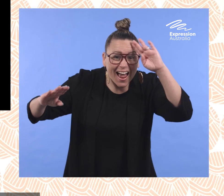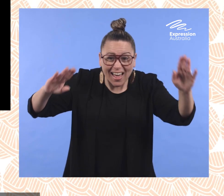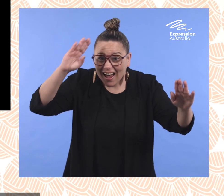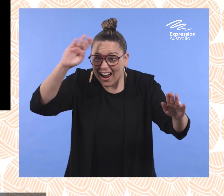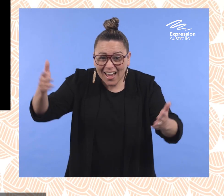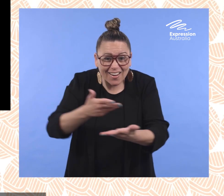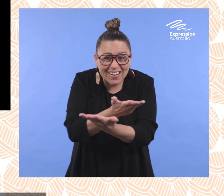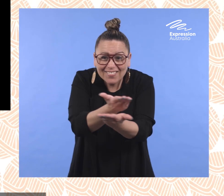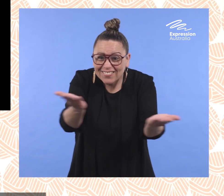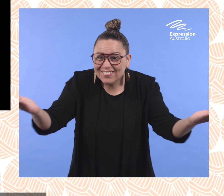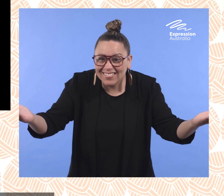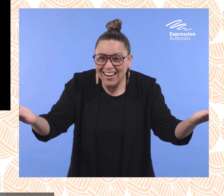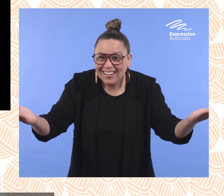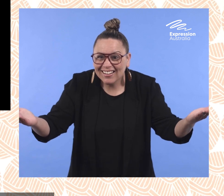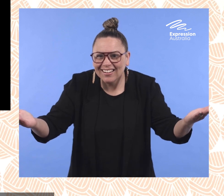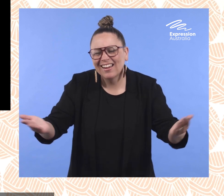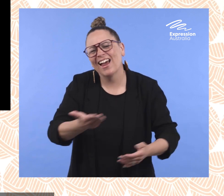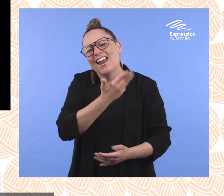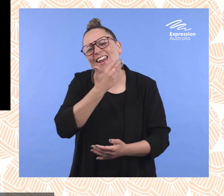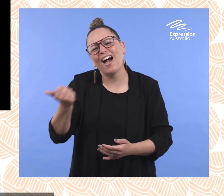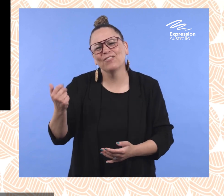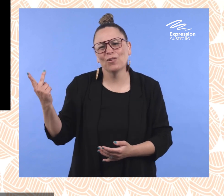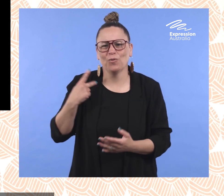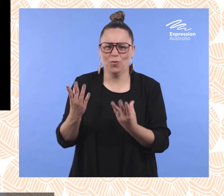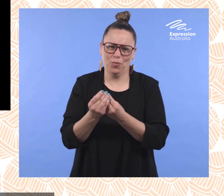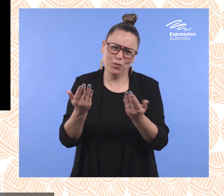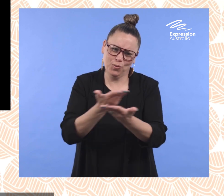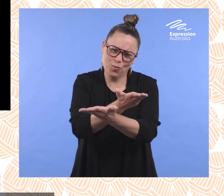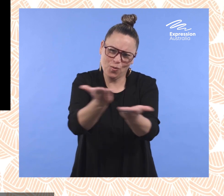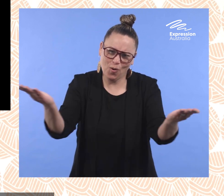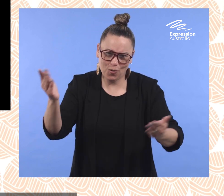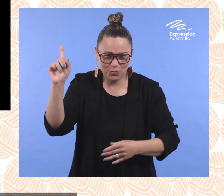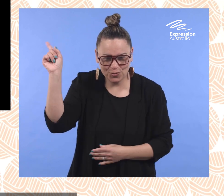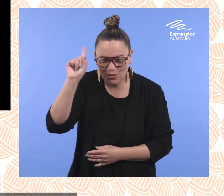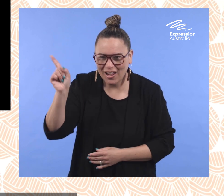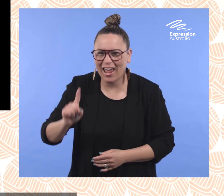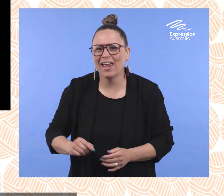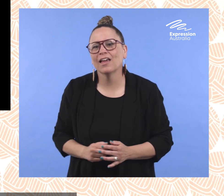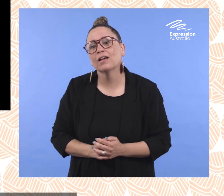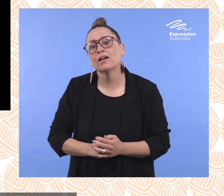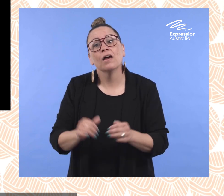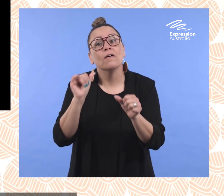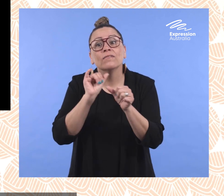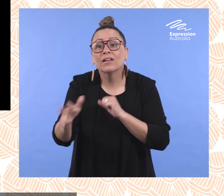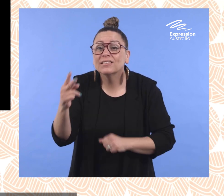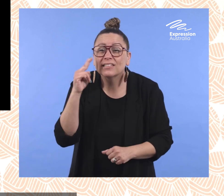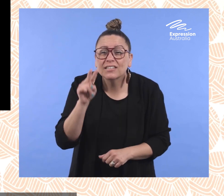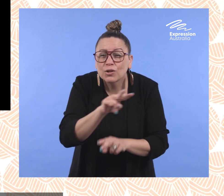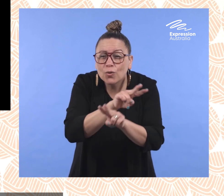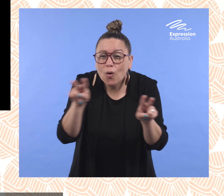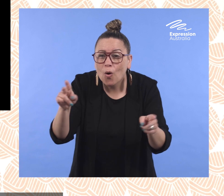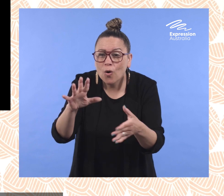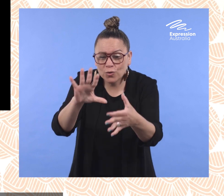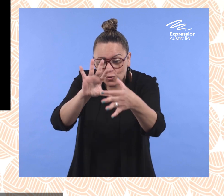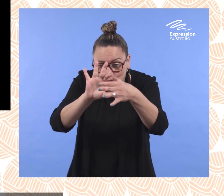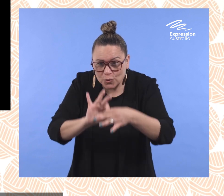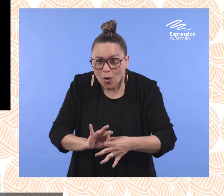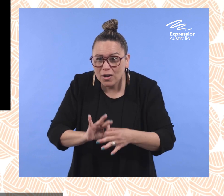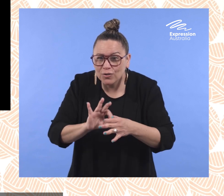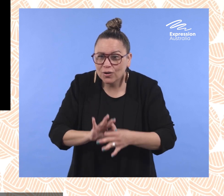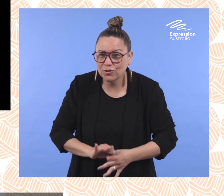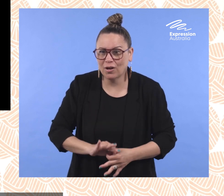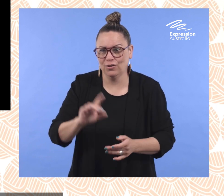Nungaman Ladi, everybody. Lovely to be with you today. It's fantastic to see you joining. We